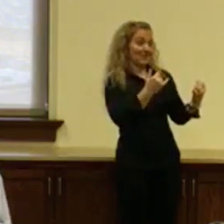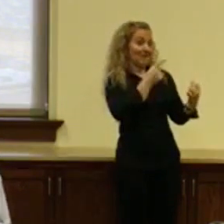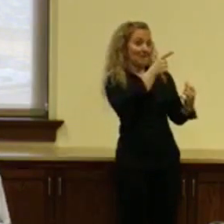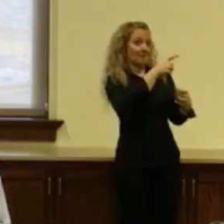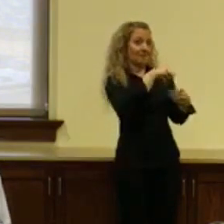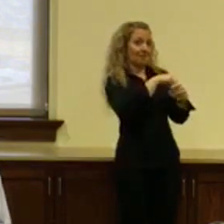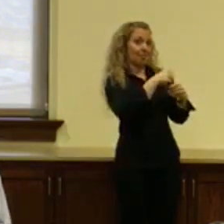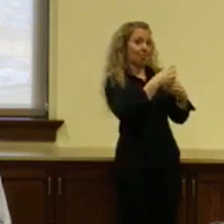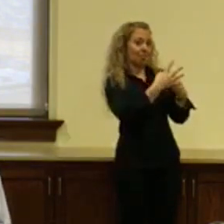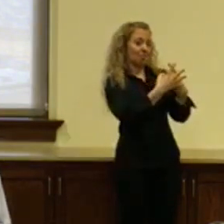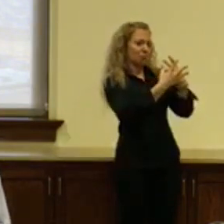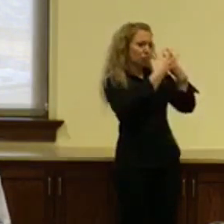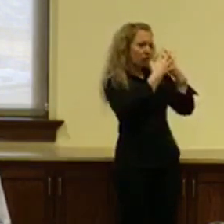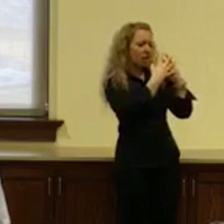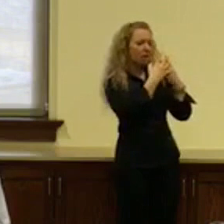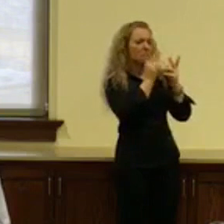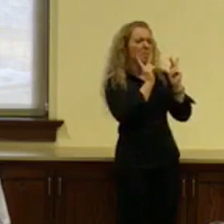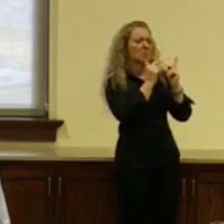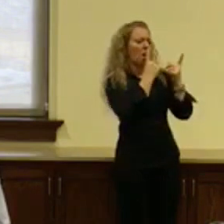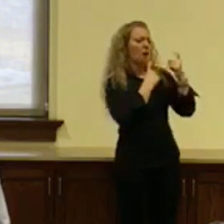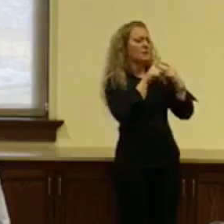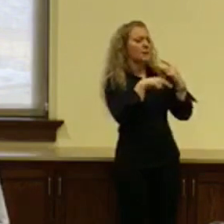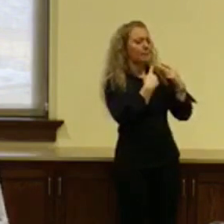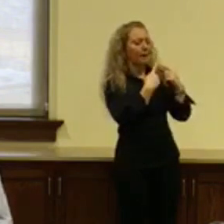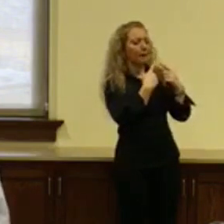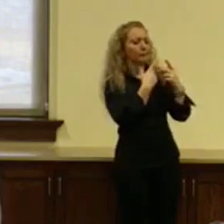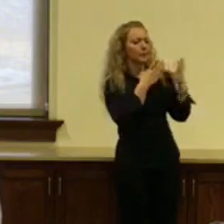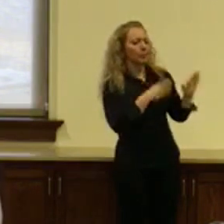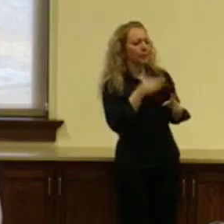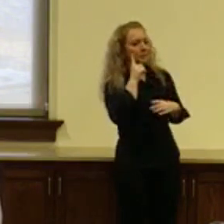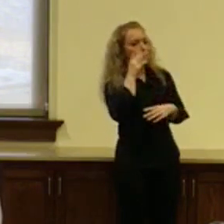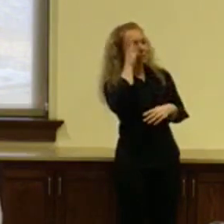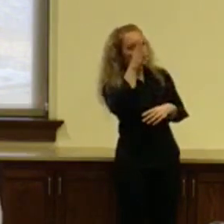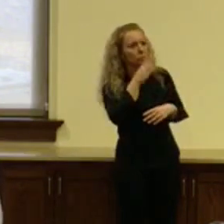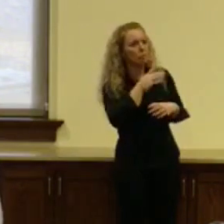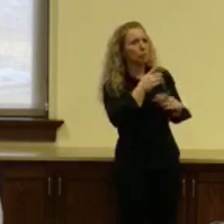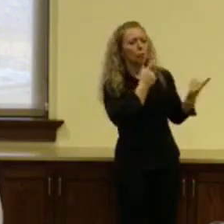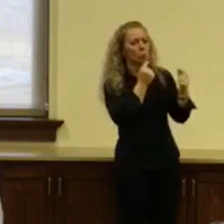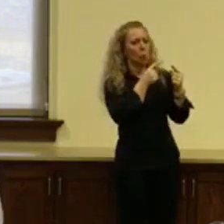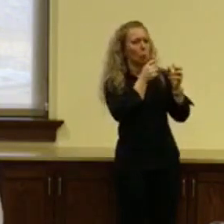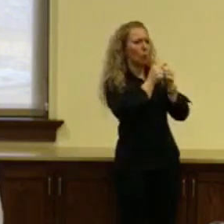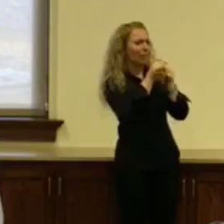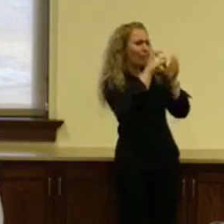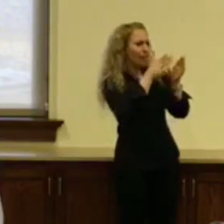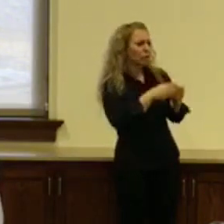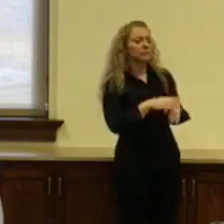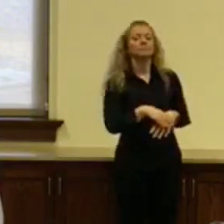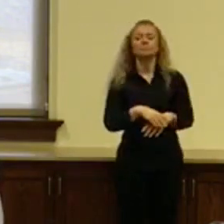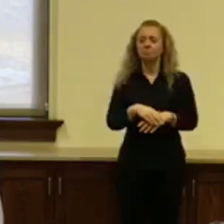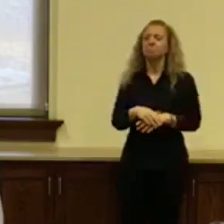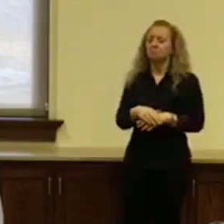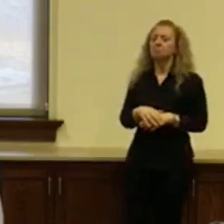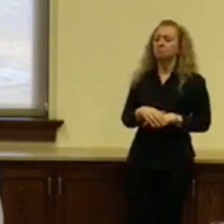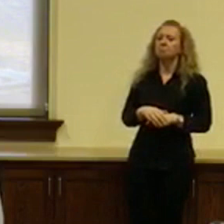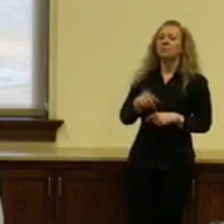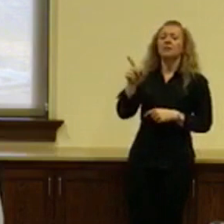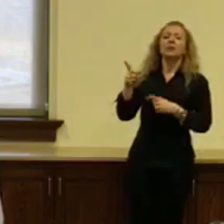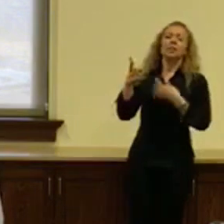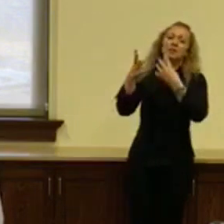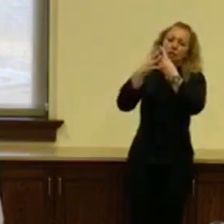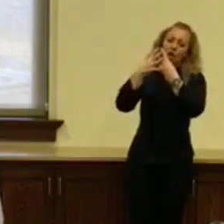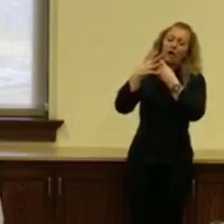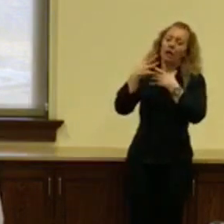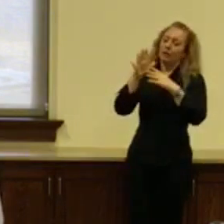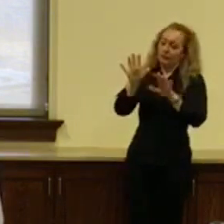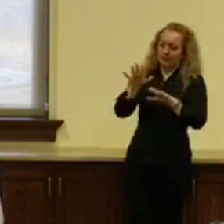are being taken and plans for future steps. Well, the warden and the jail very